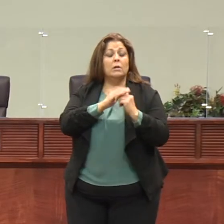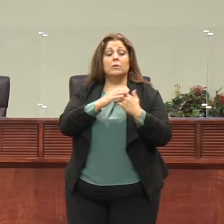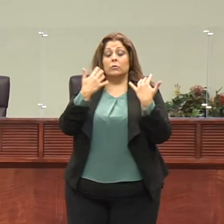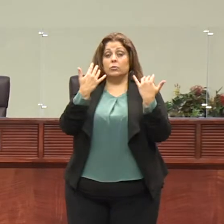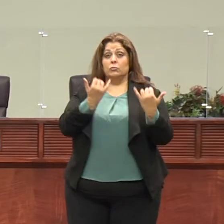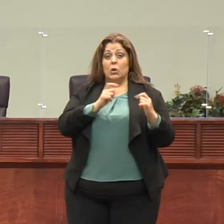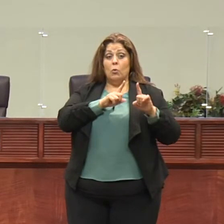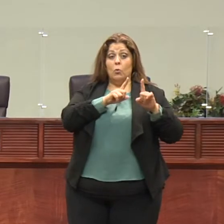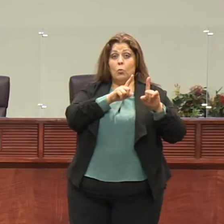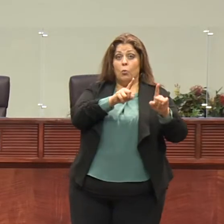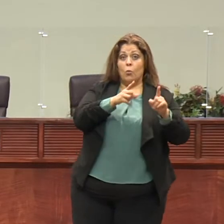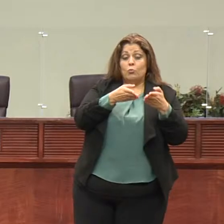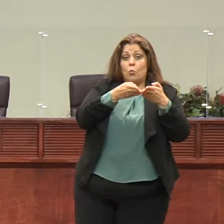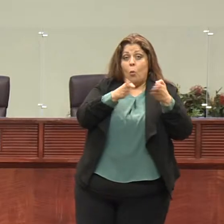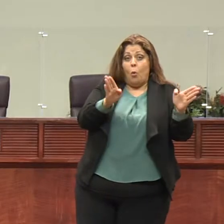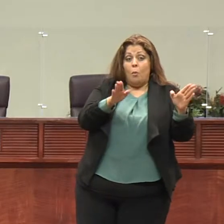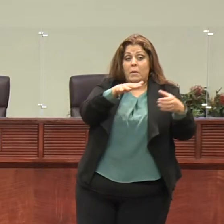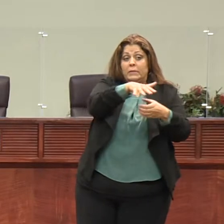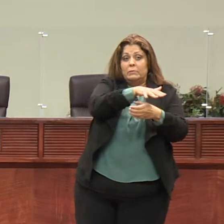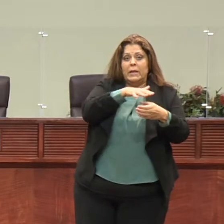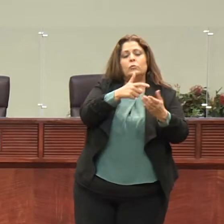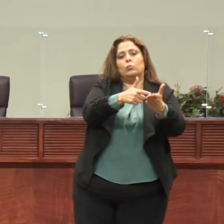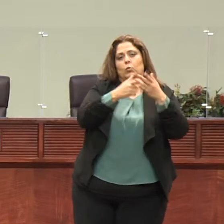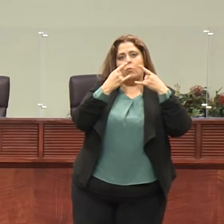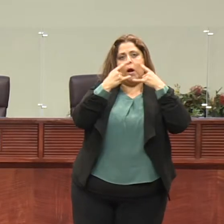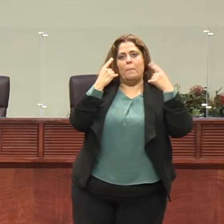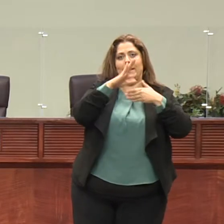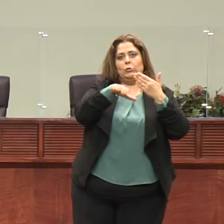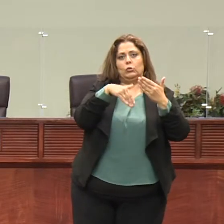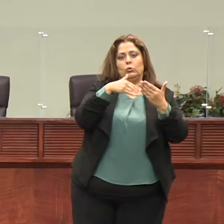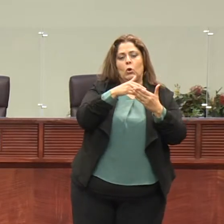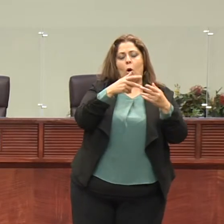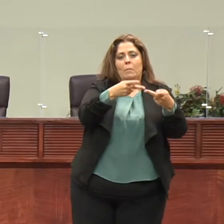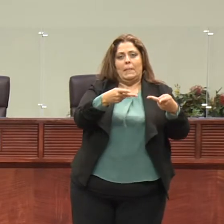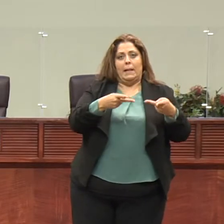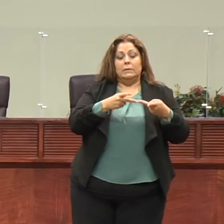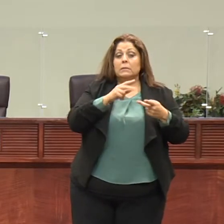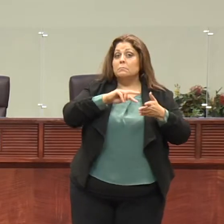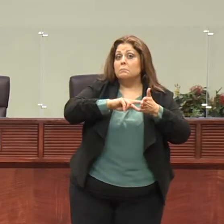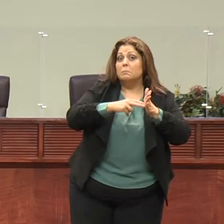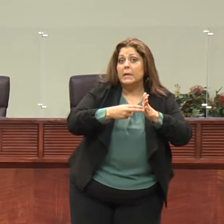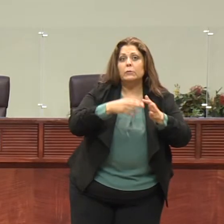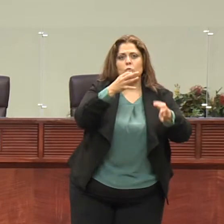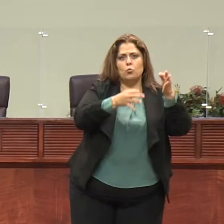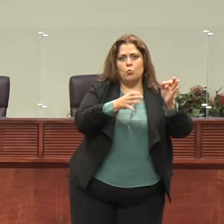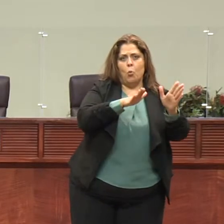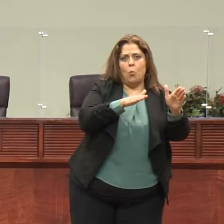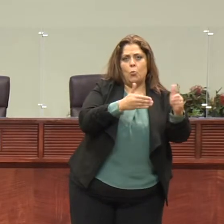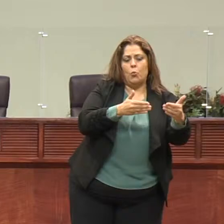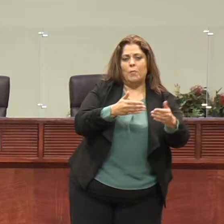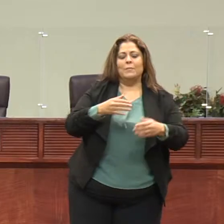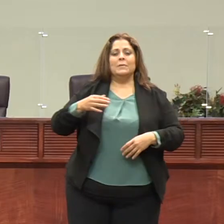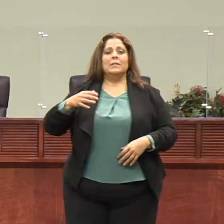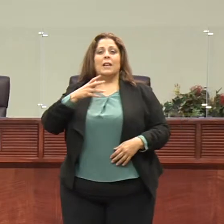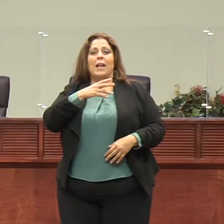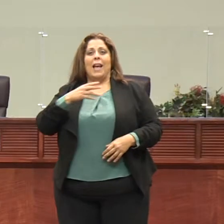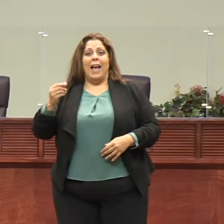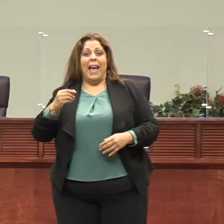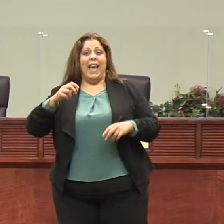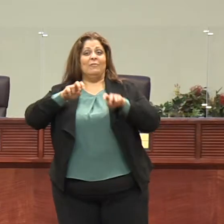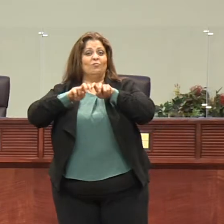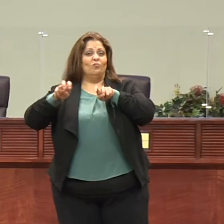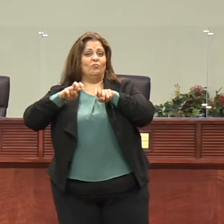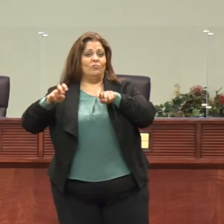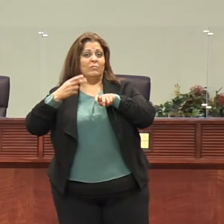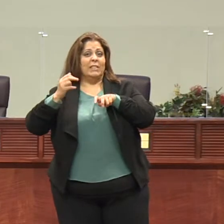public spaces of court facilities, including all courtrooms and hearing rooms. Masks